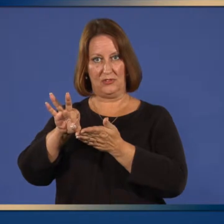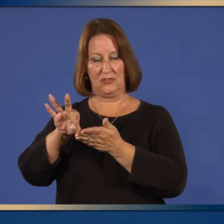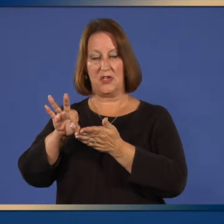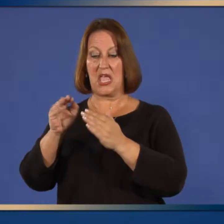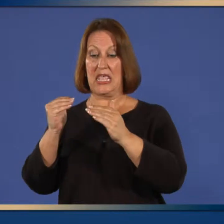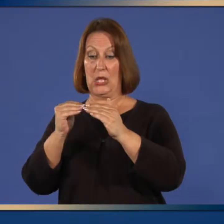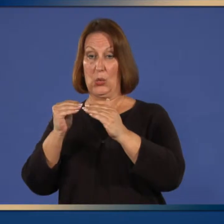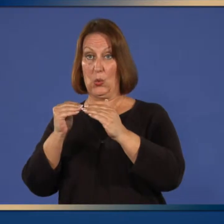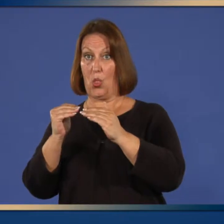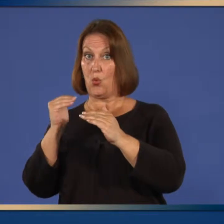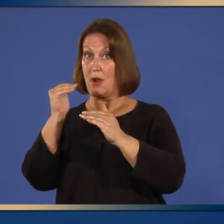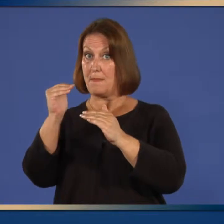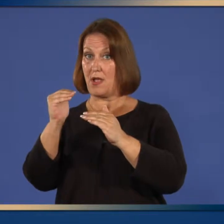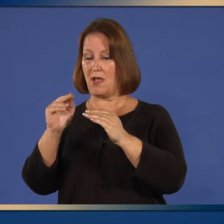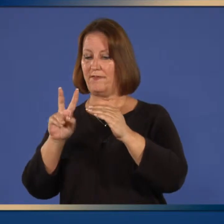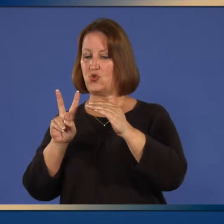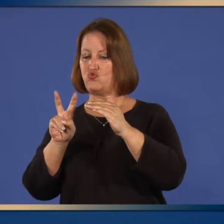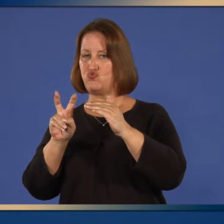cells.